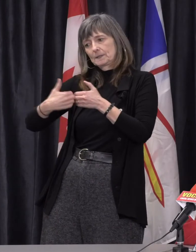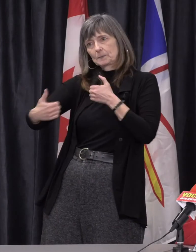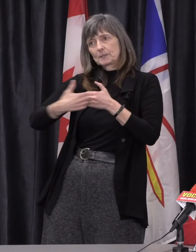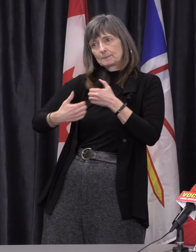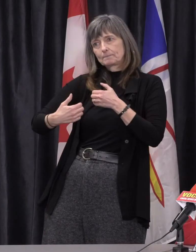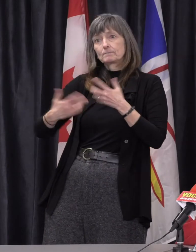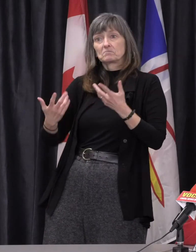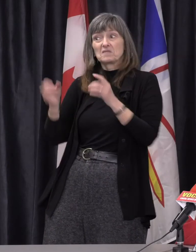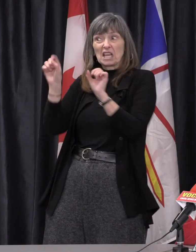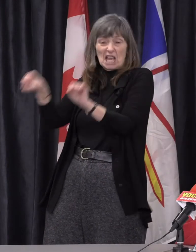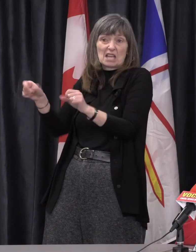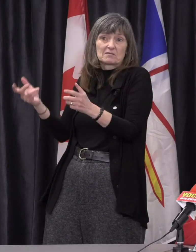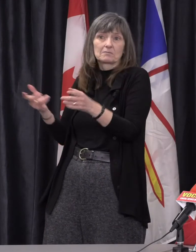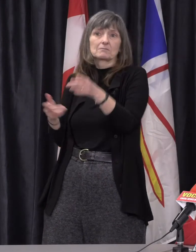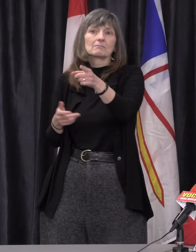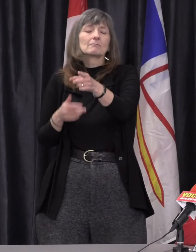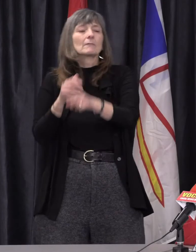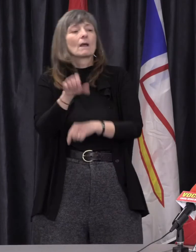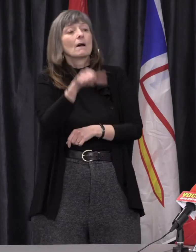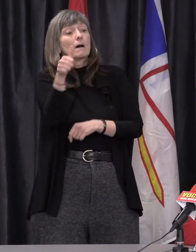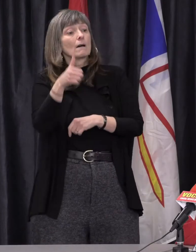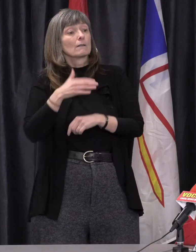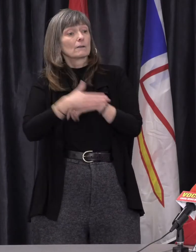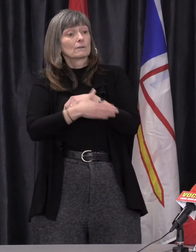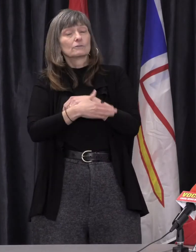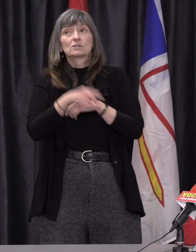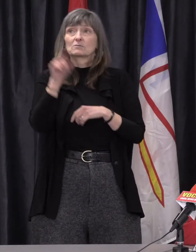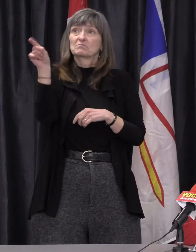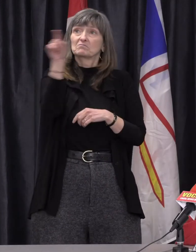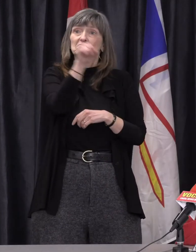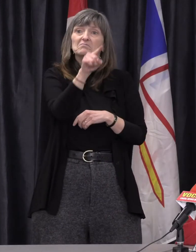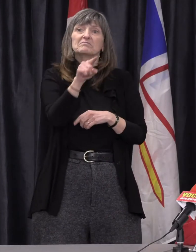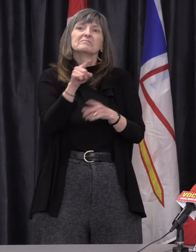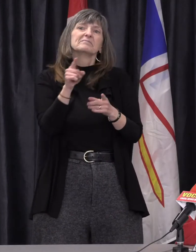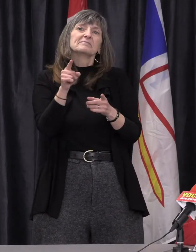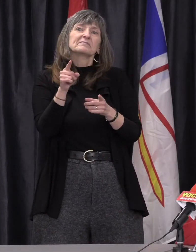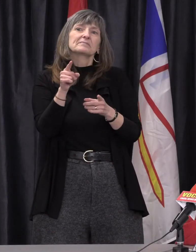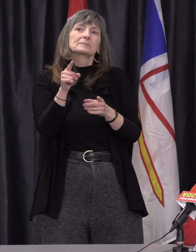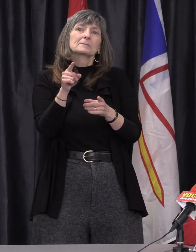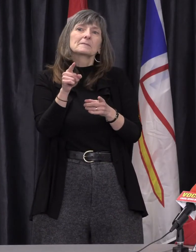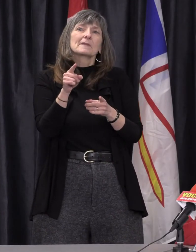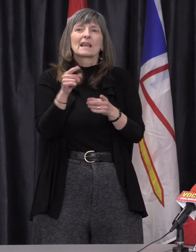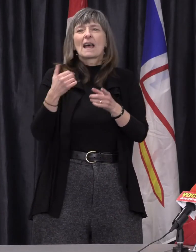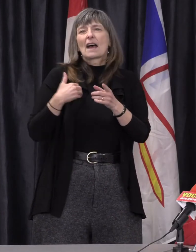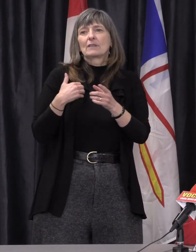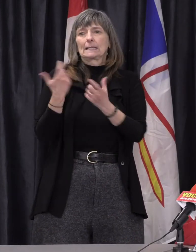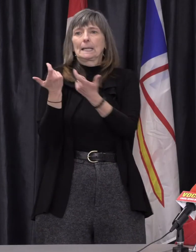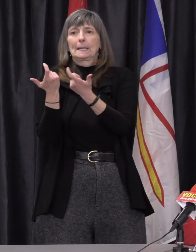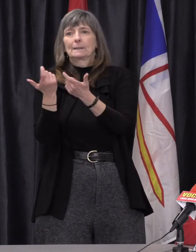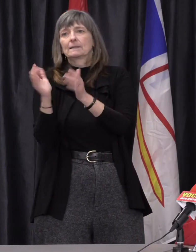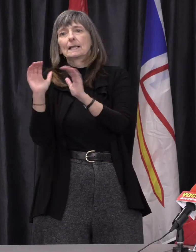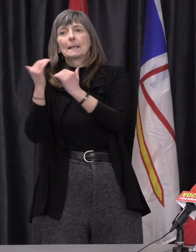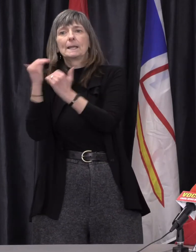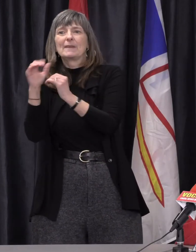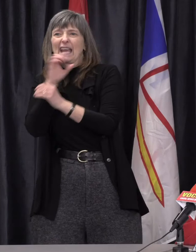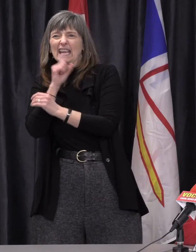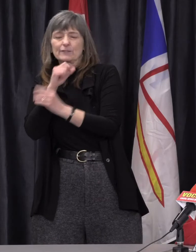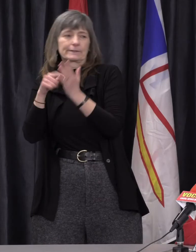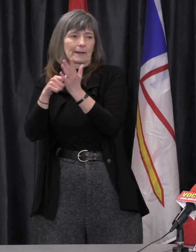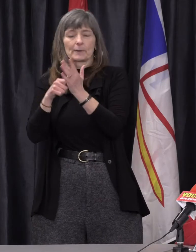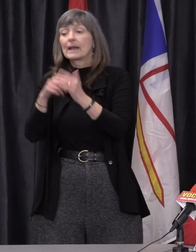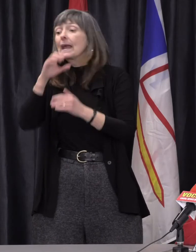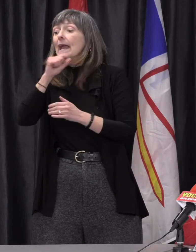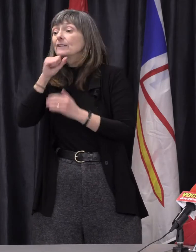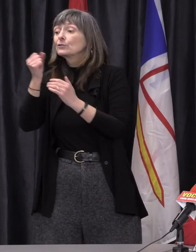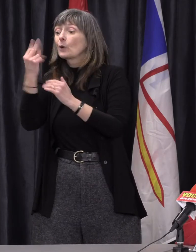to do that. Other countries are taking the approach of certain age groups not interacting with the other, saying anyone under the age of 12 not interacting with anybody over